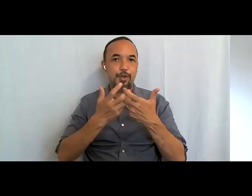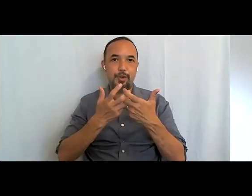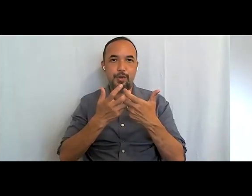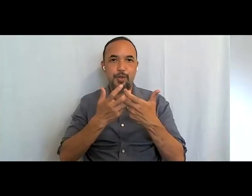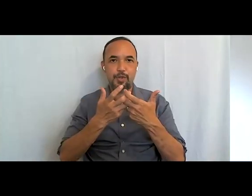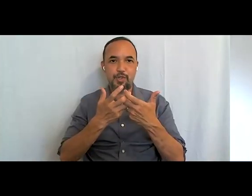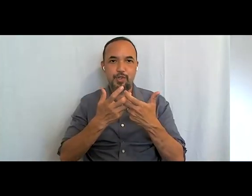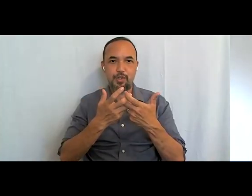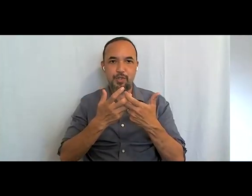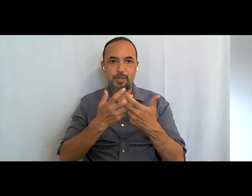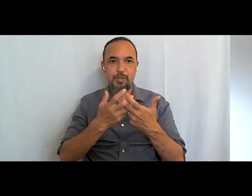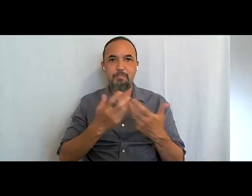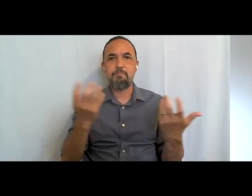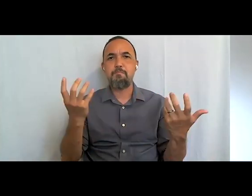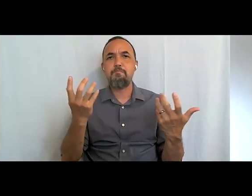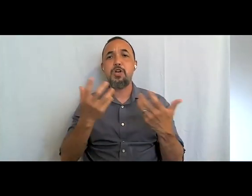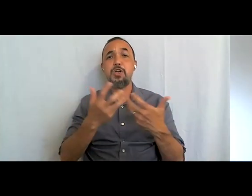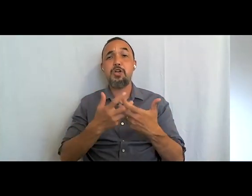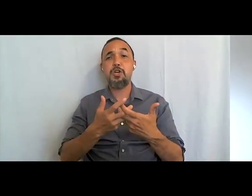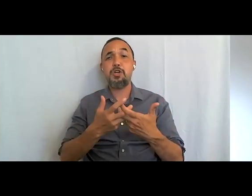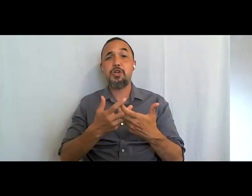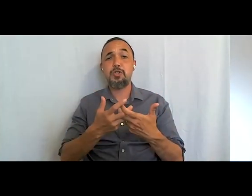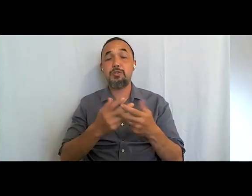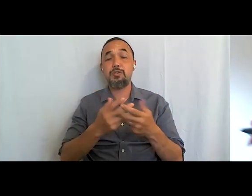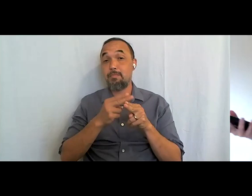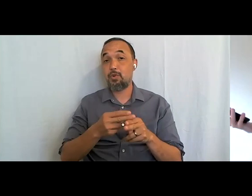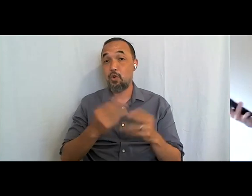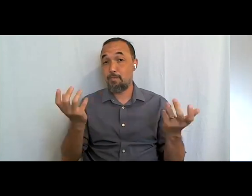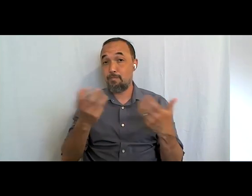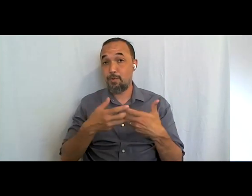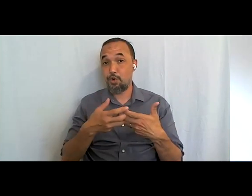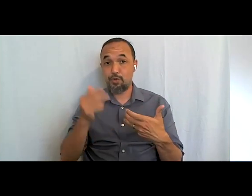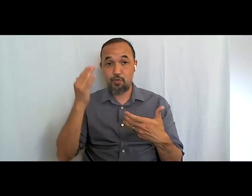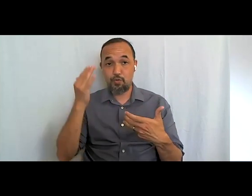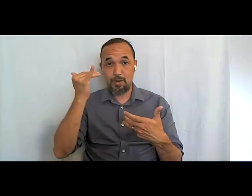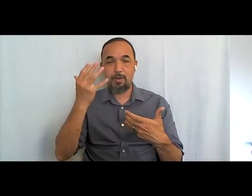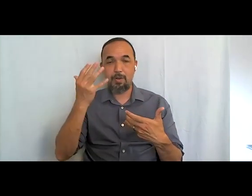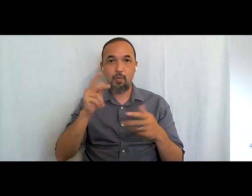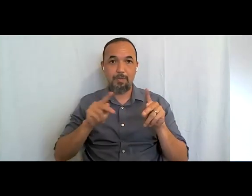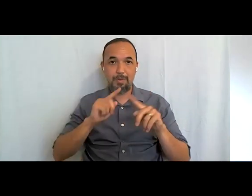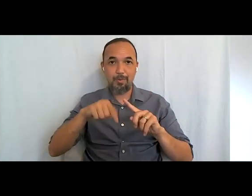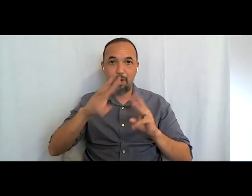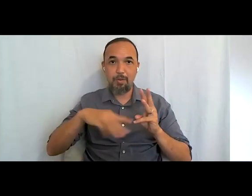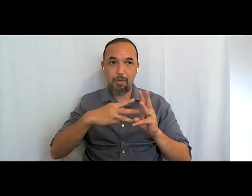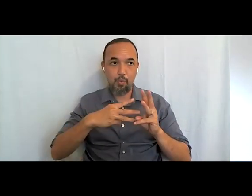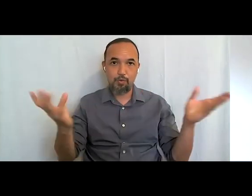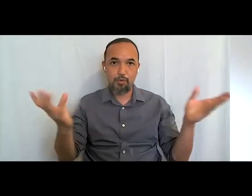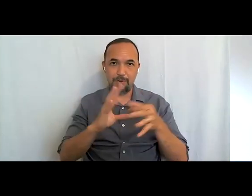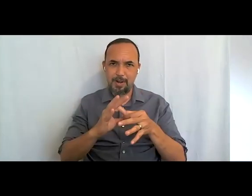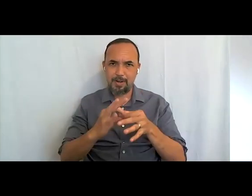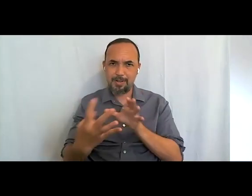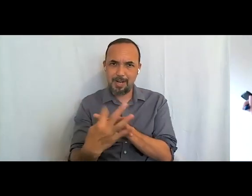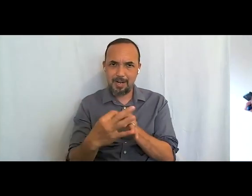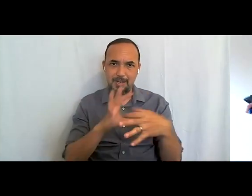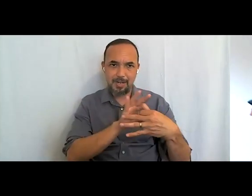The merge. We call it the merge because we want to connect people from around the world. We're in the business of that. We don't believe that